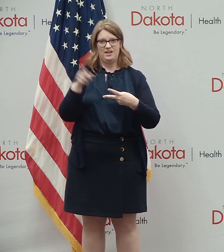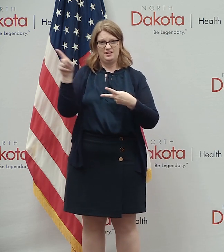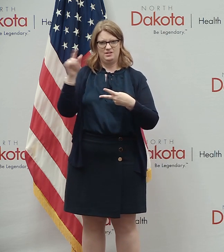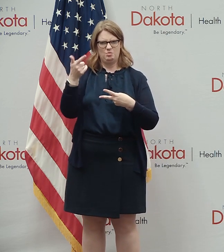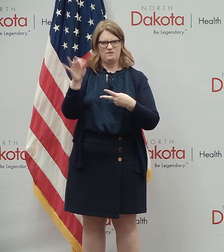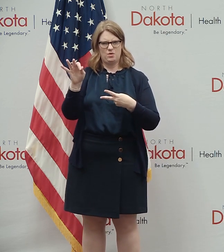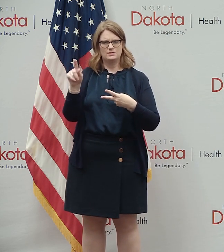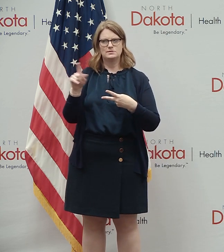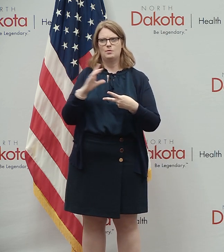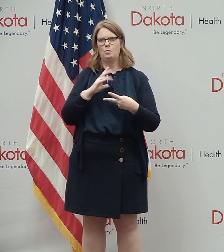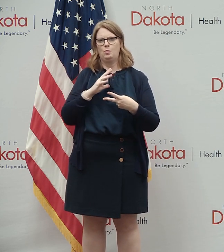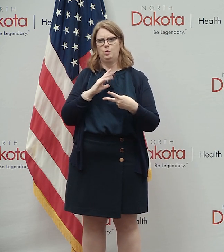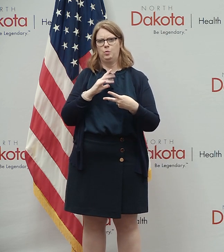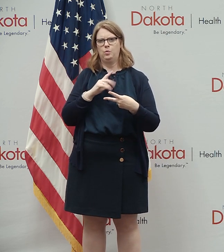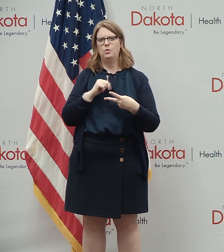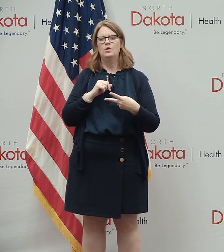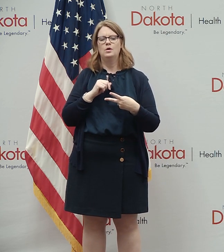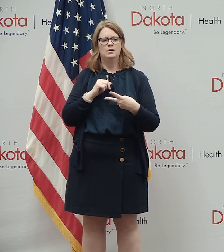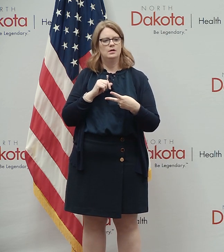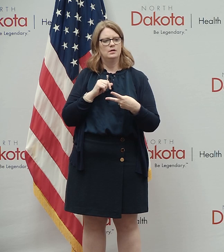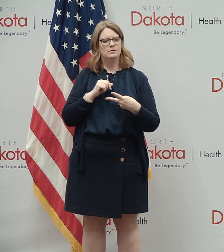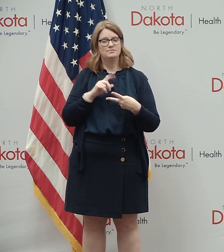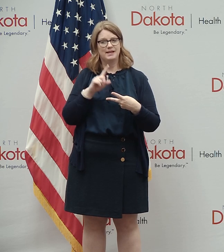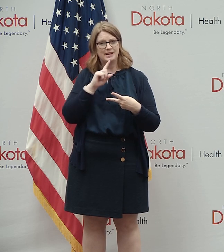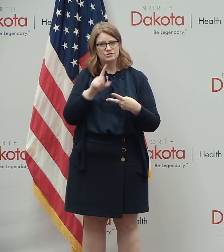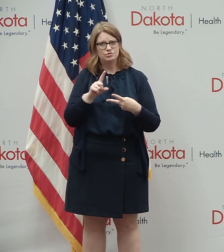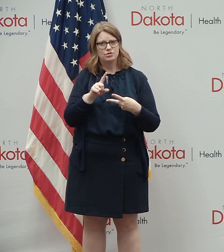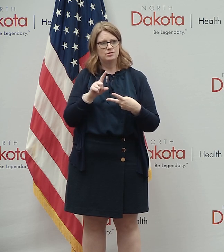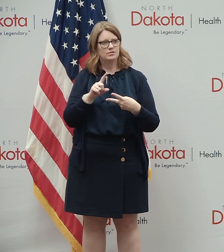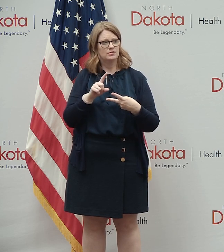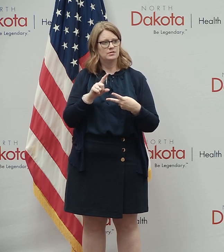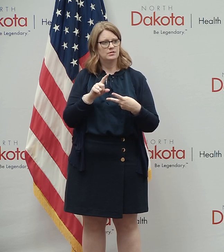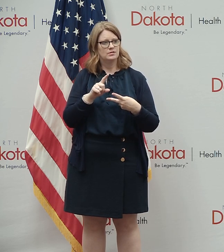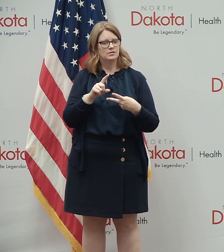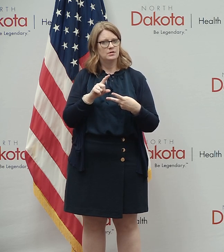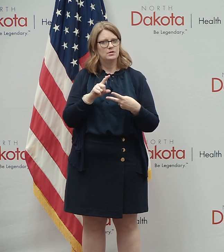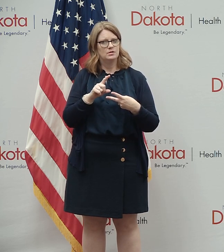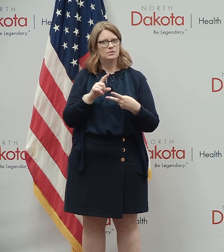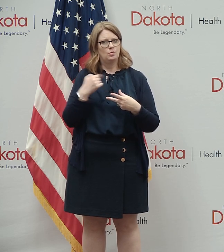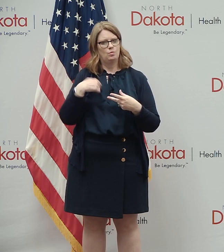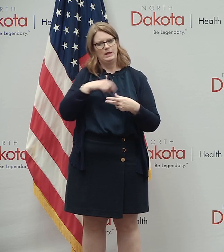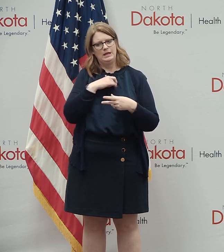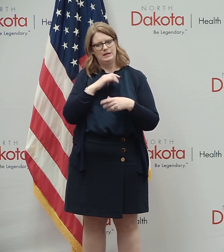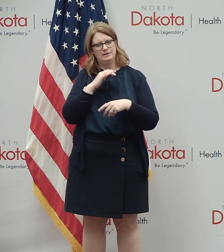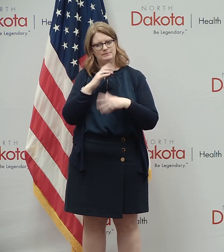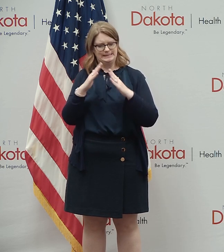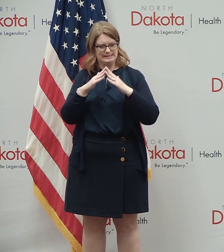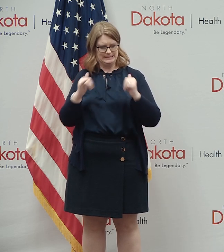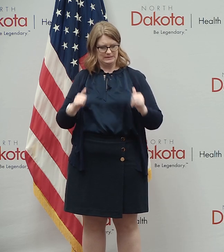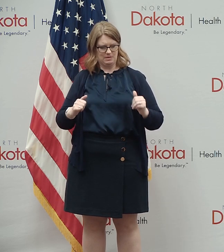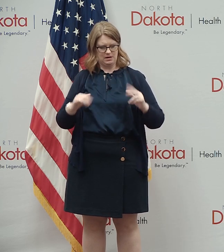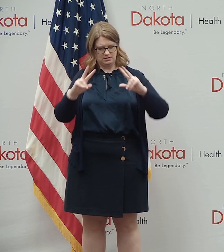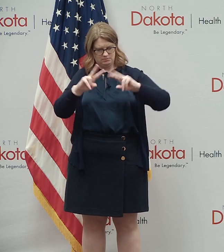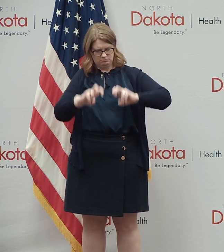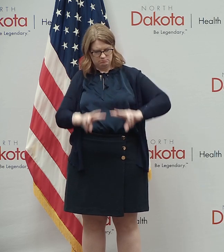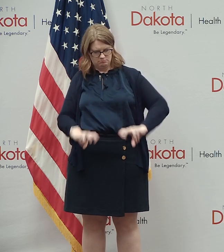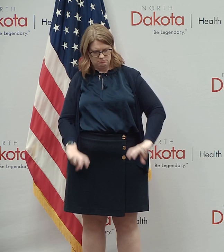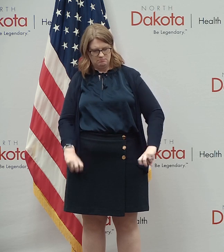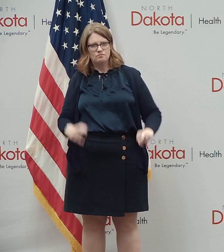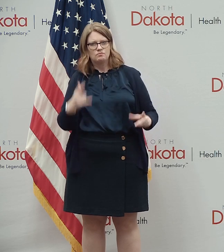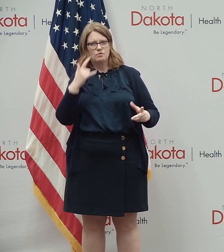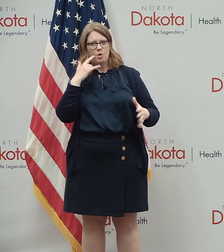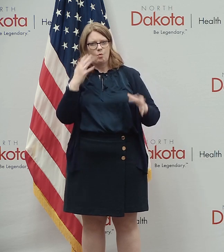amazing job of making sure how we can systematically look at our courthouses and